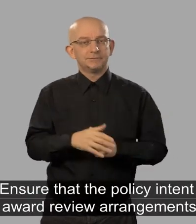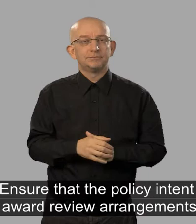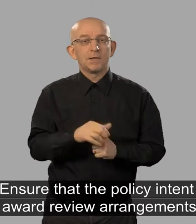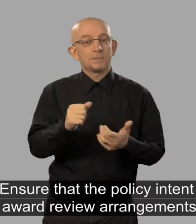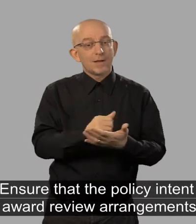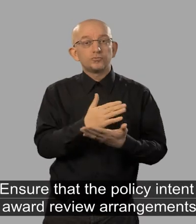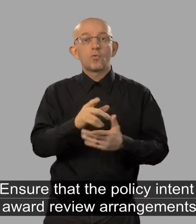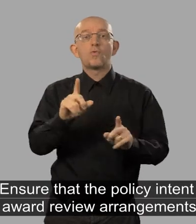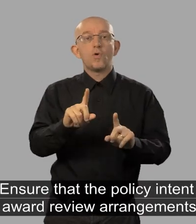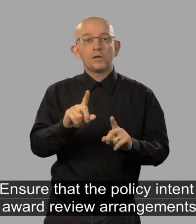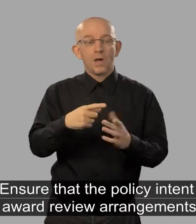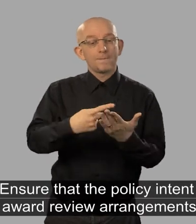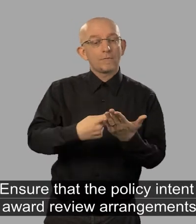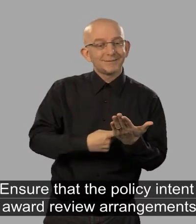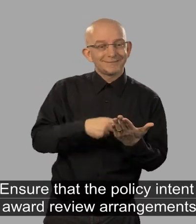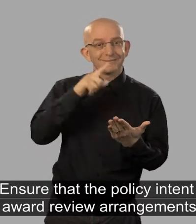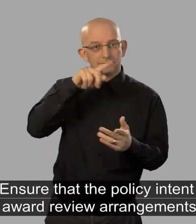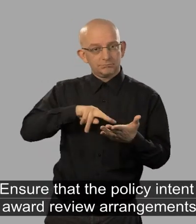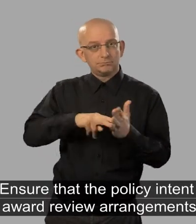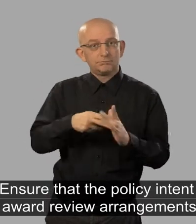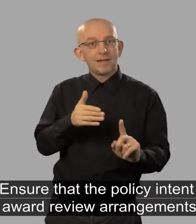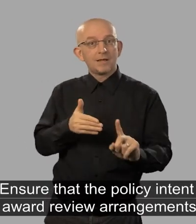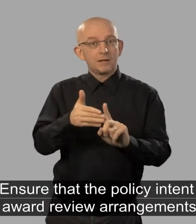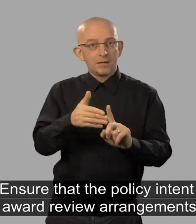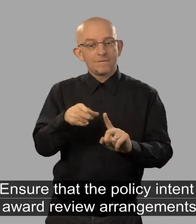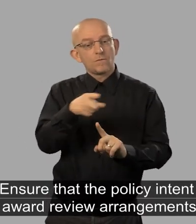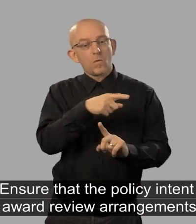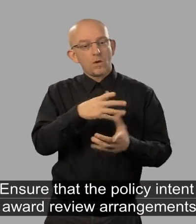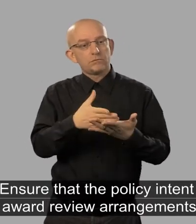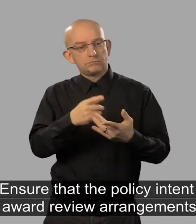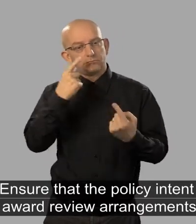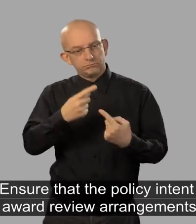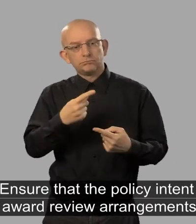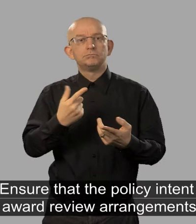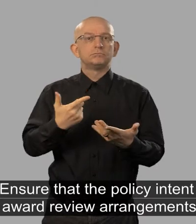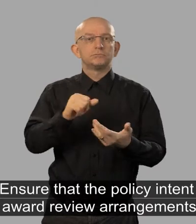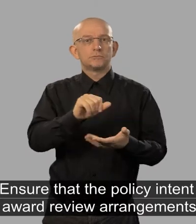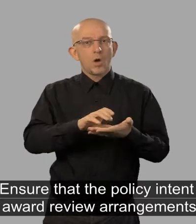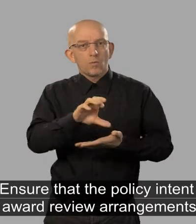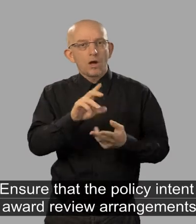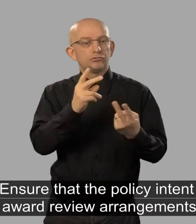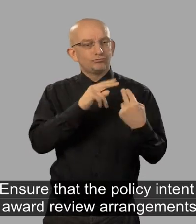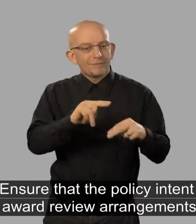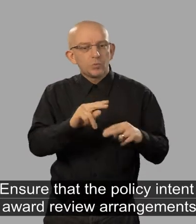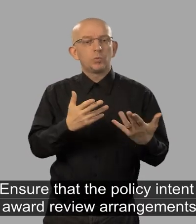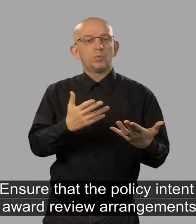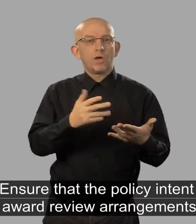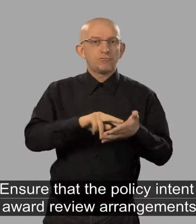6. Ensure that the policy intent for award review arrangements is being met and that